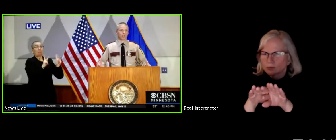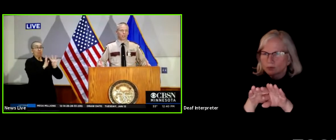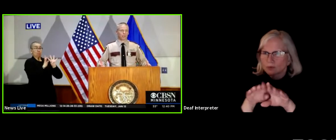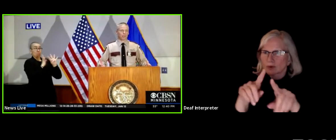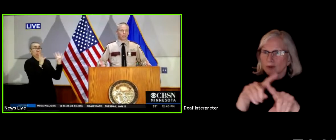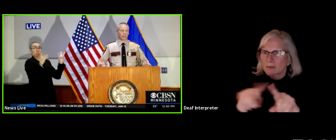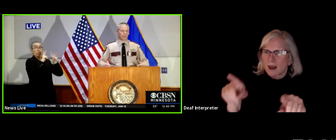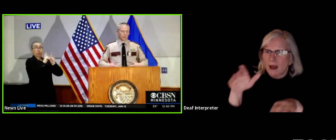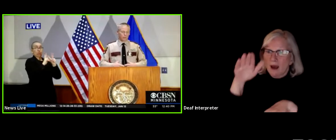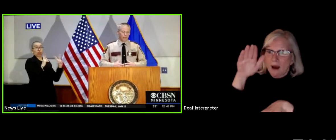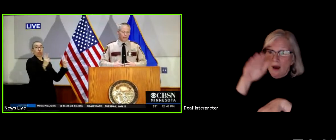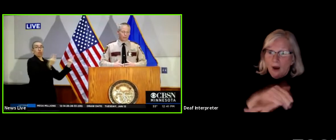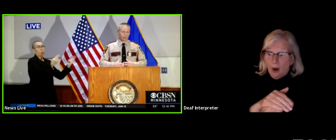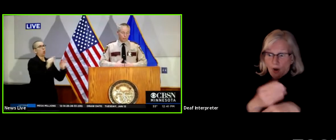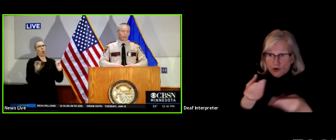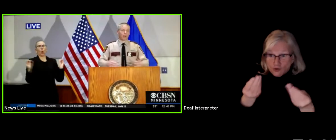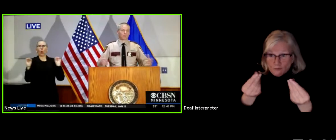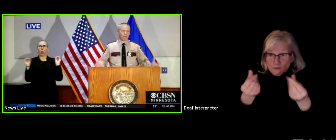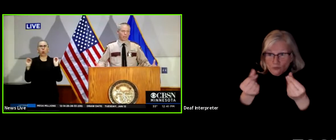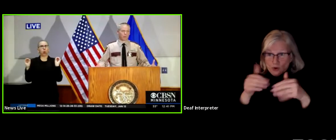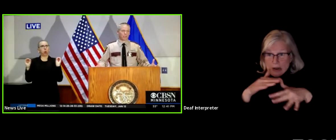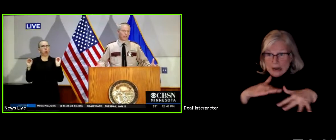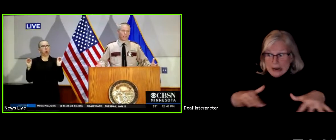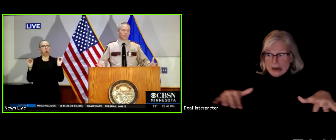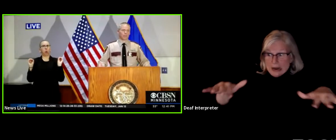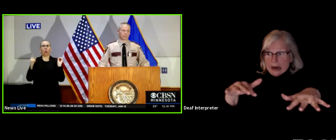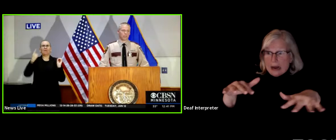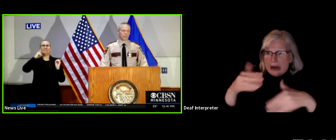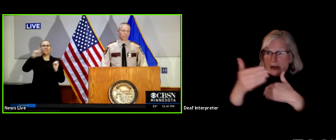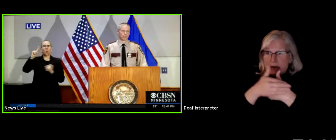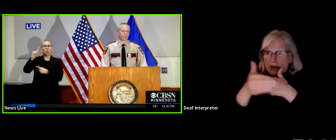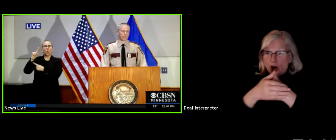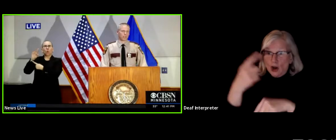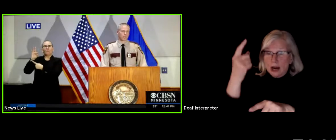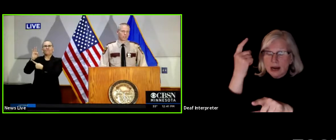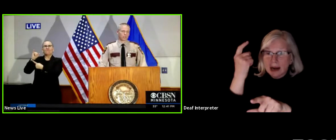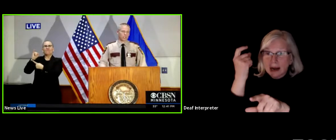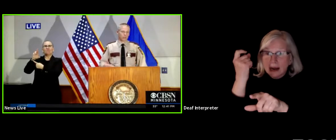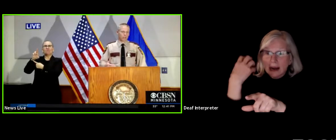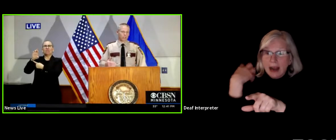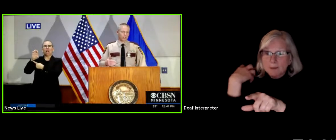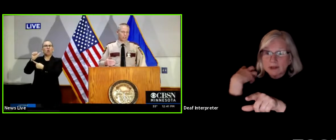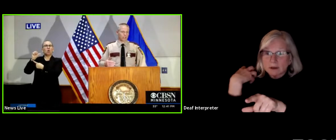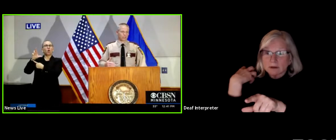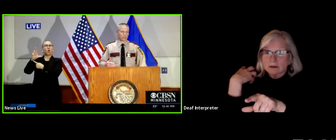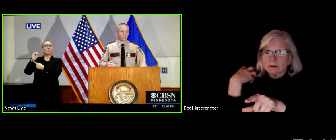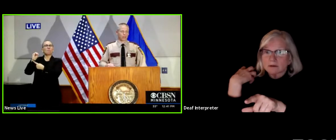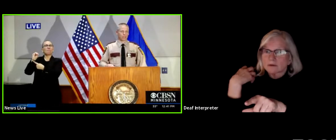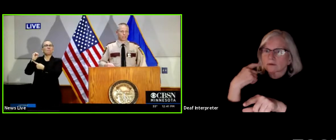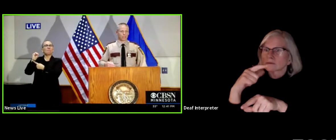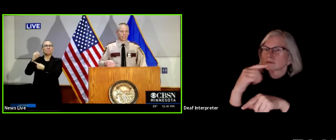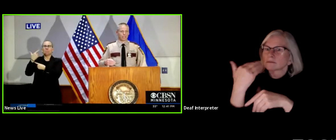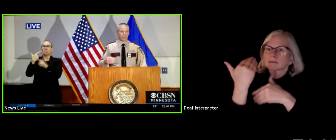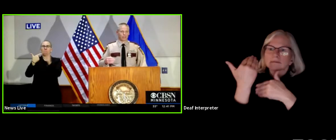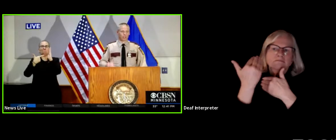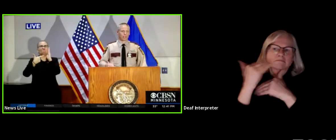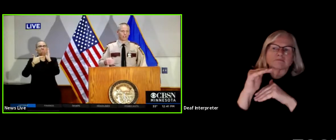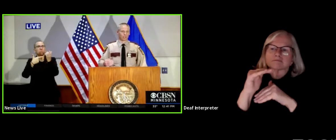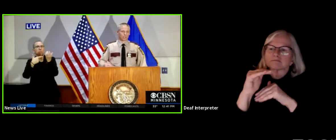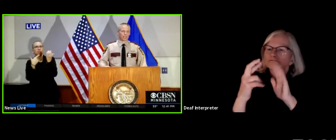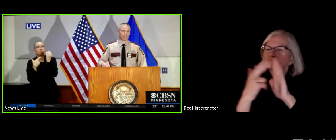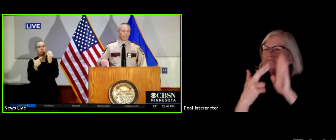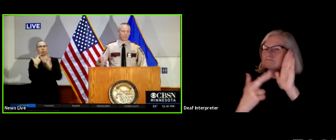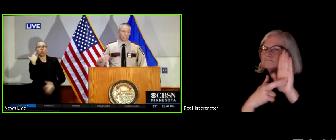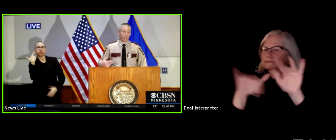beyond for firearms beyond which are anywhere in the state of Minnesota. So your question, as I understand it correctly, if you have a long